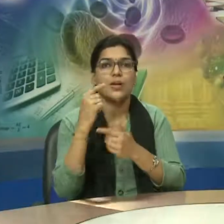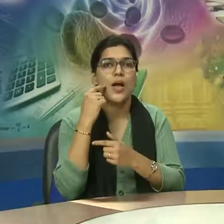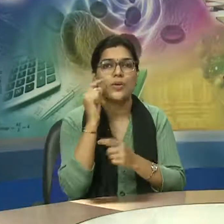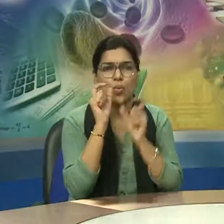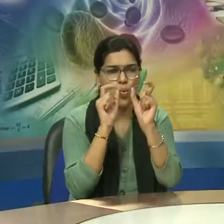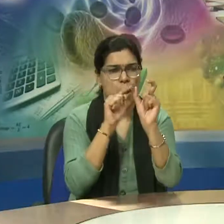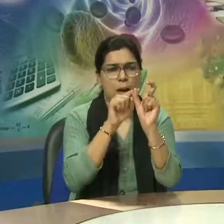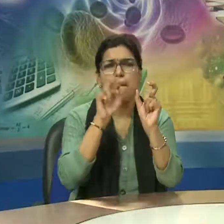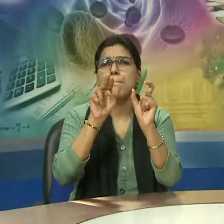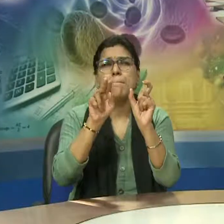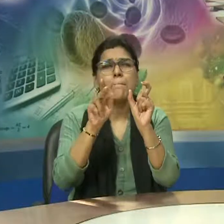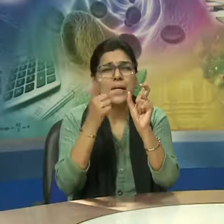Atithi